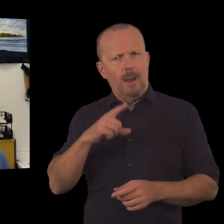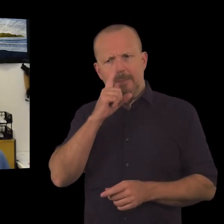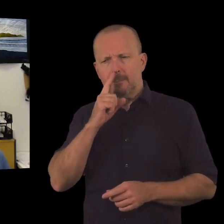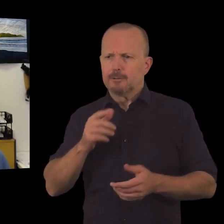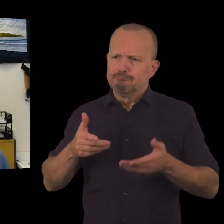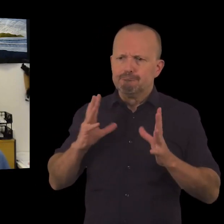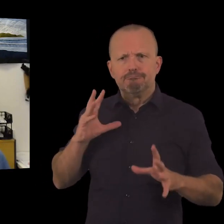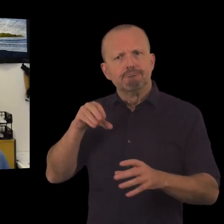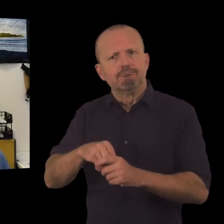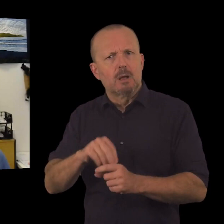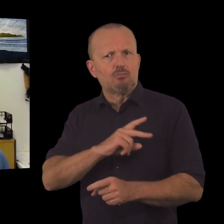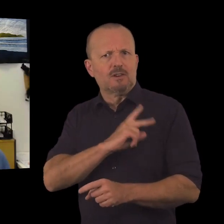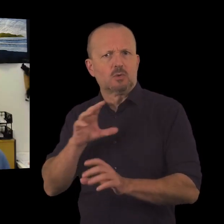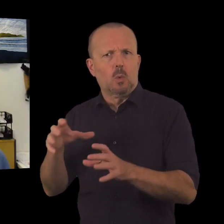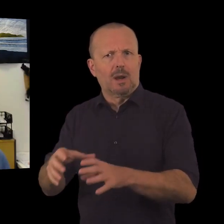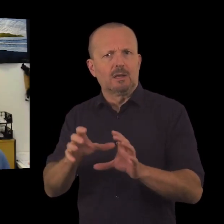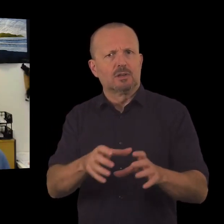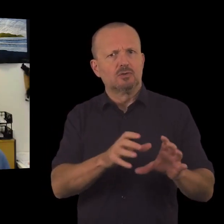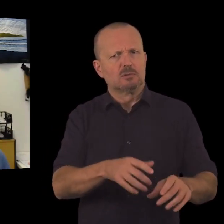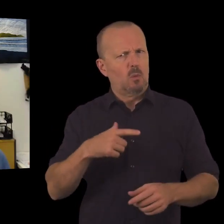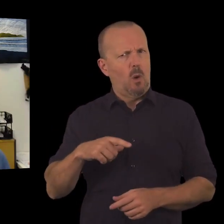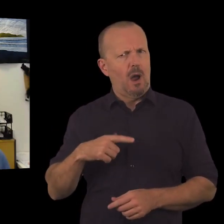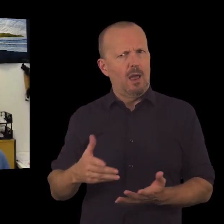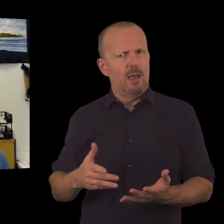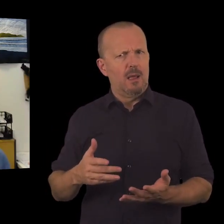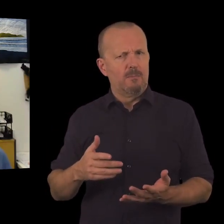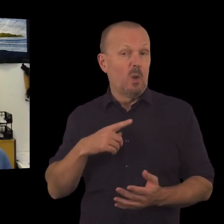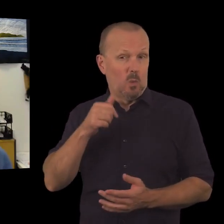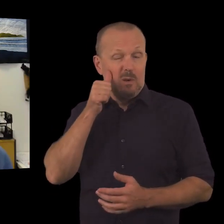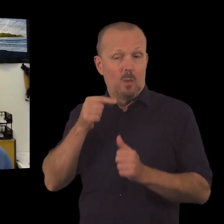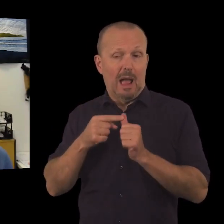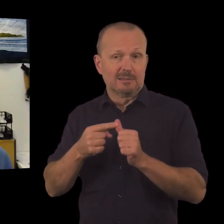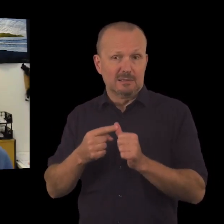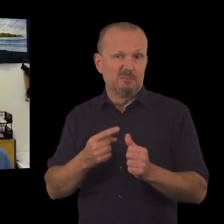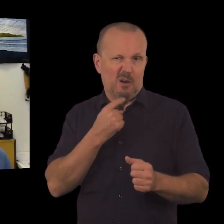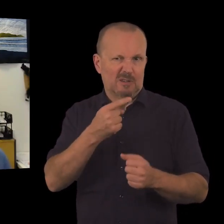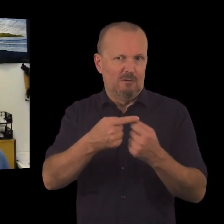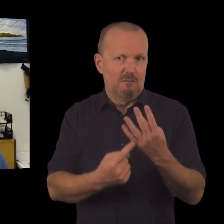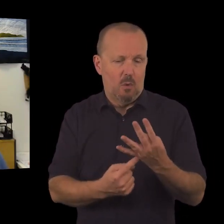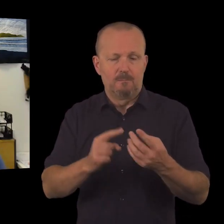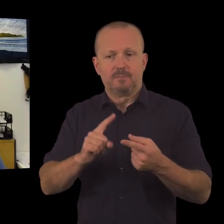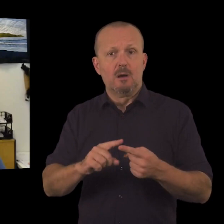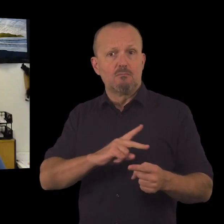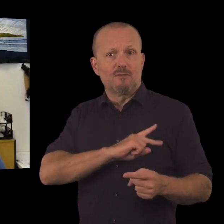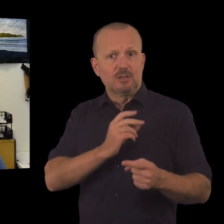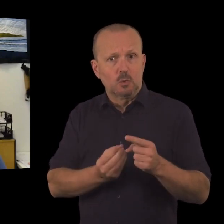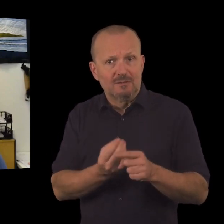professional associations? We know the answers. Here's four. For professional